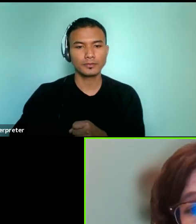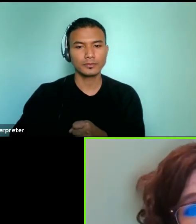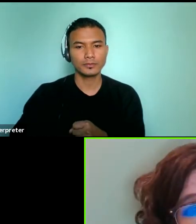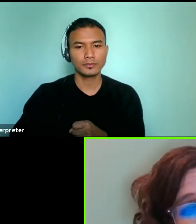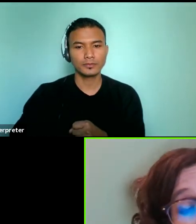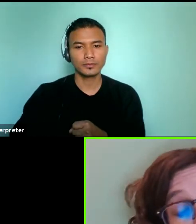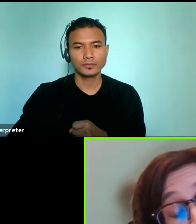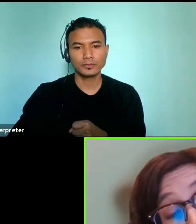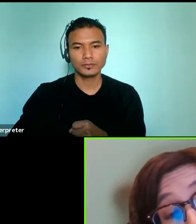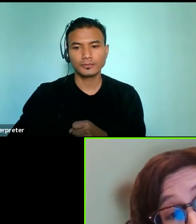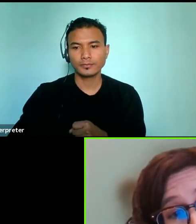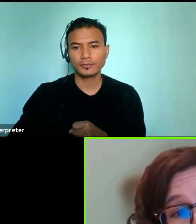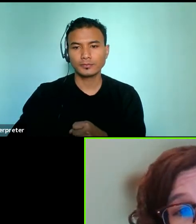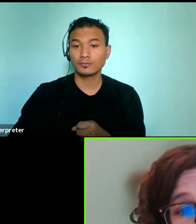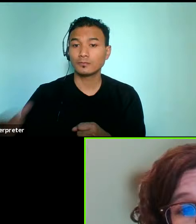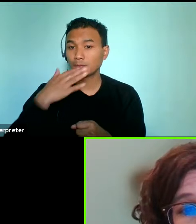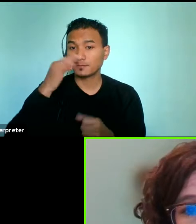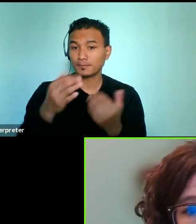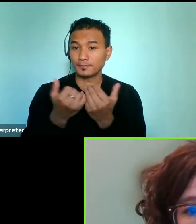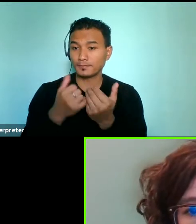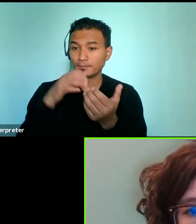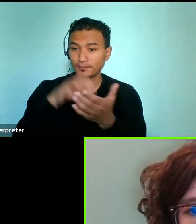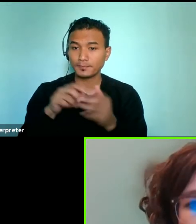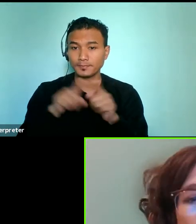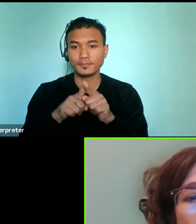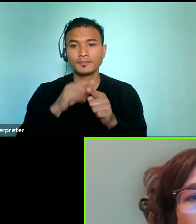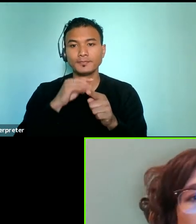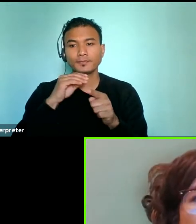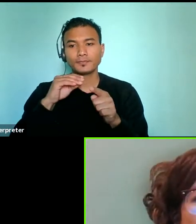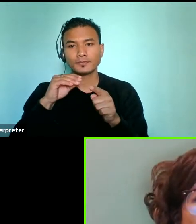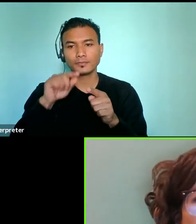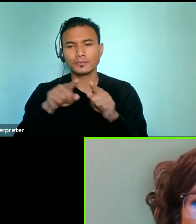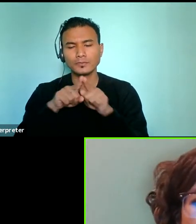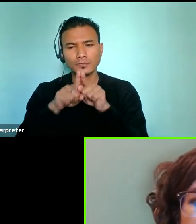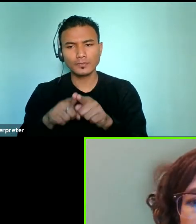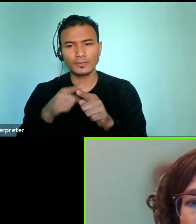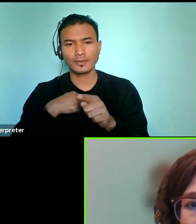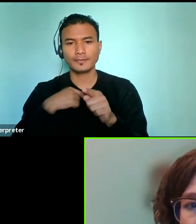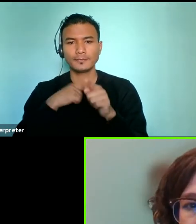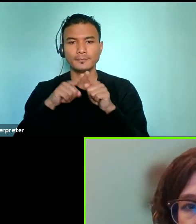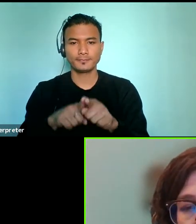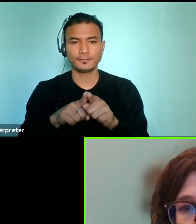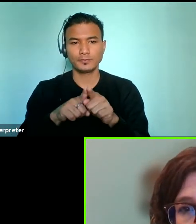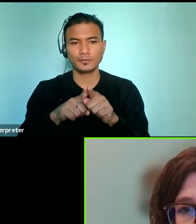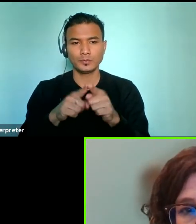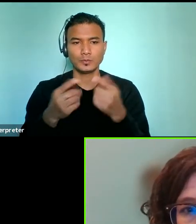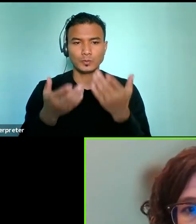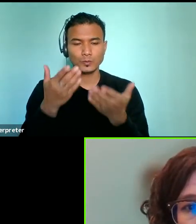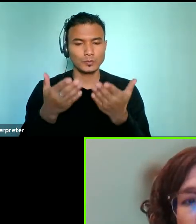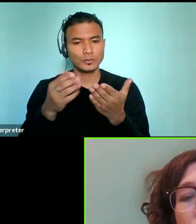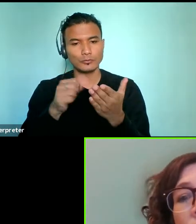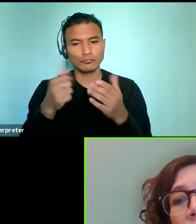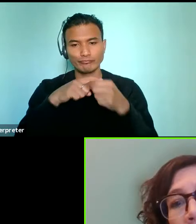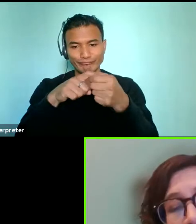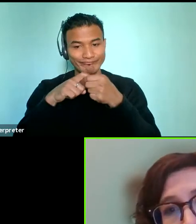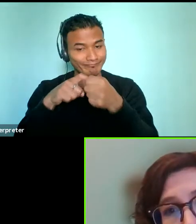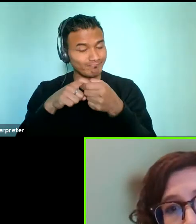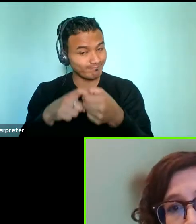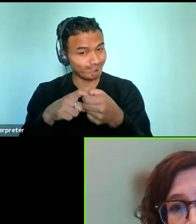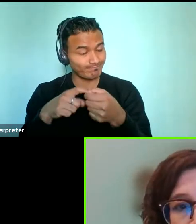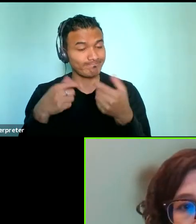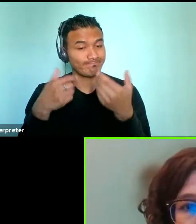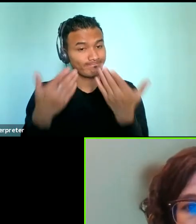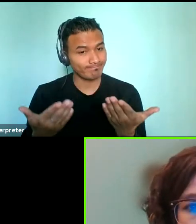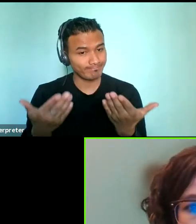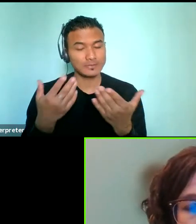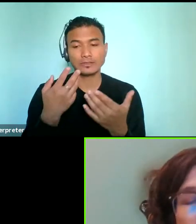in decision-making spaces related to land issues. Then we will have a session of question and answer. And then we will